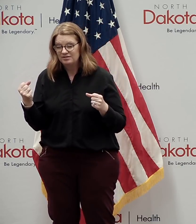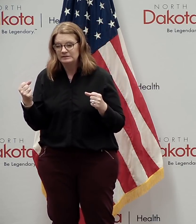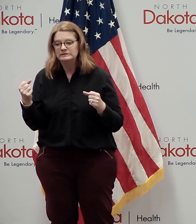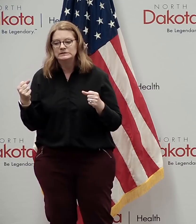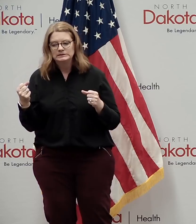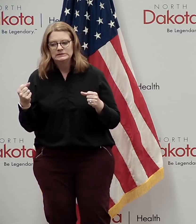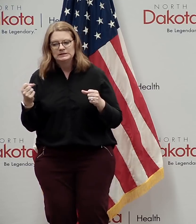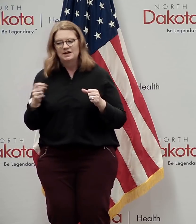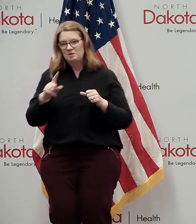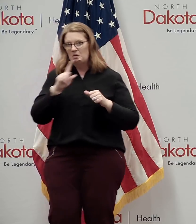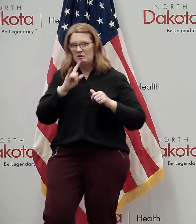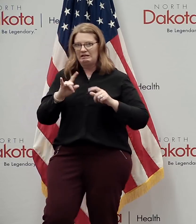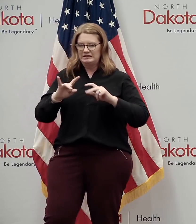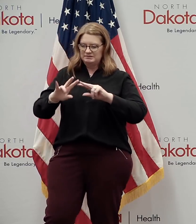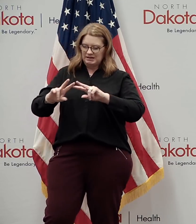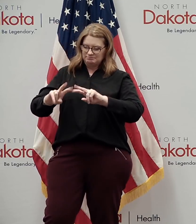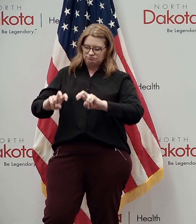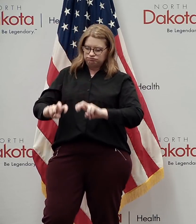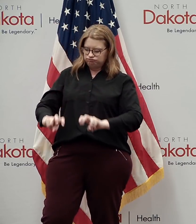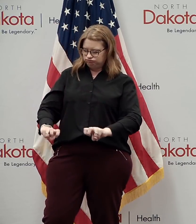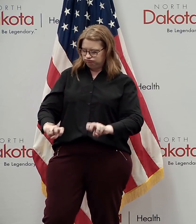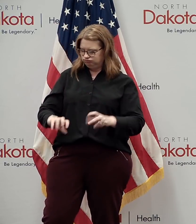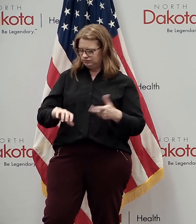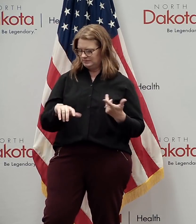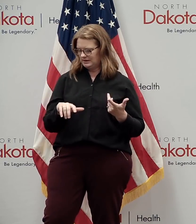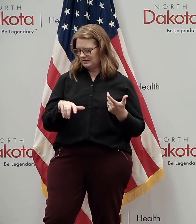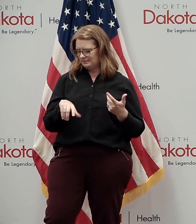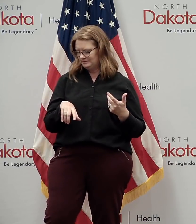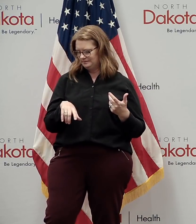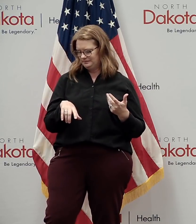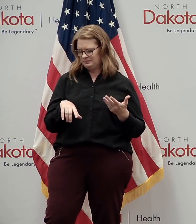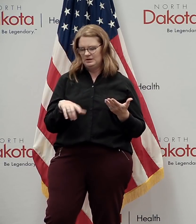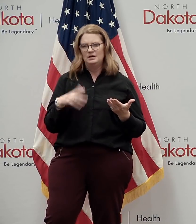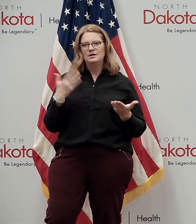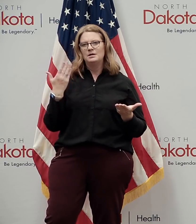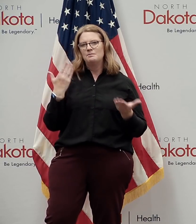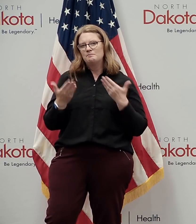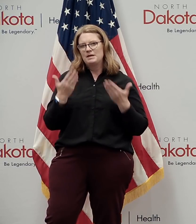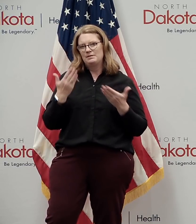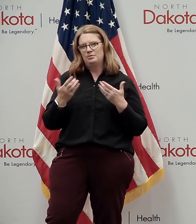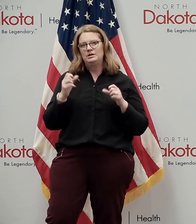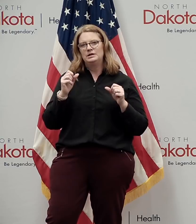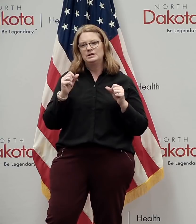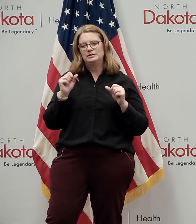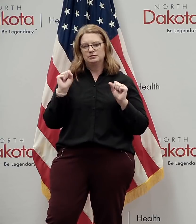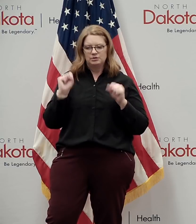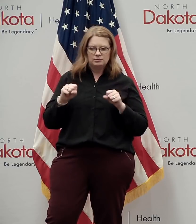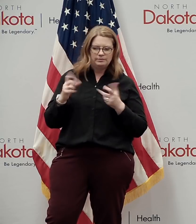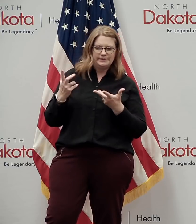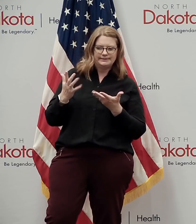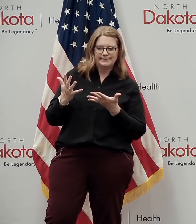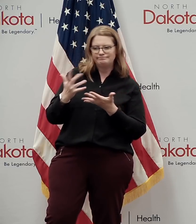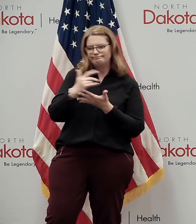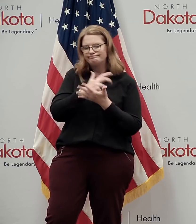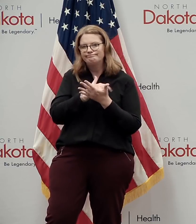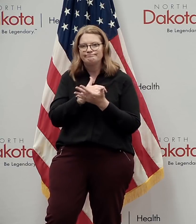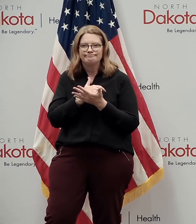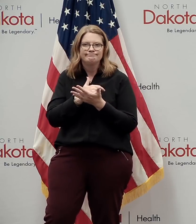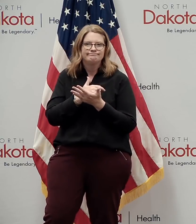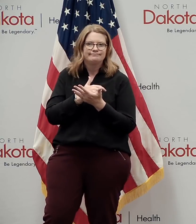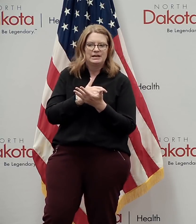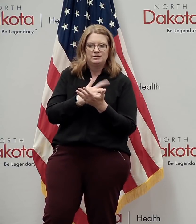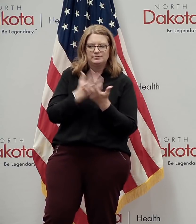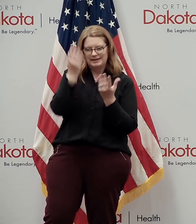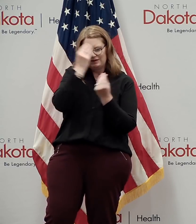we did the announcements, but we may want to think about aggregating, could we aggregate the data for a school board that would tell them how many positives are in their school